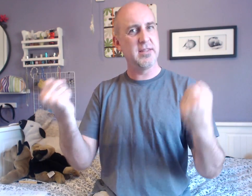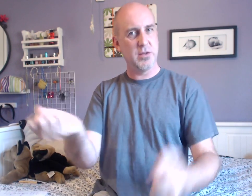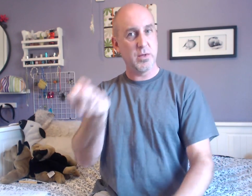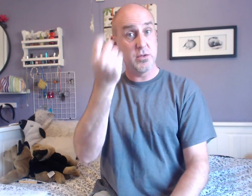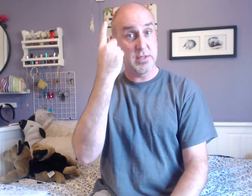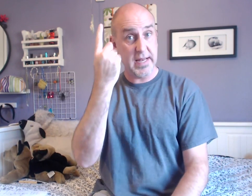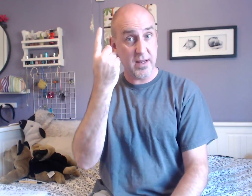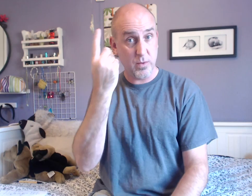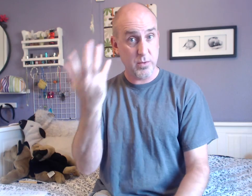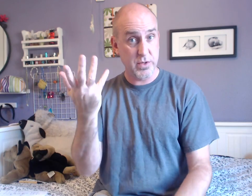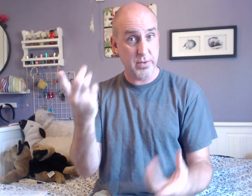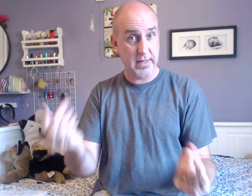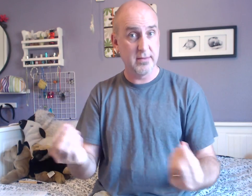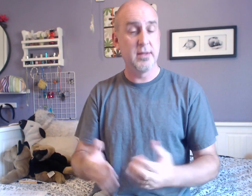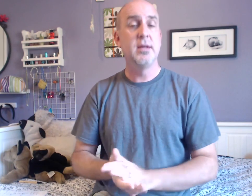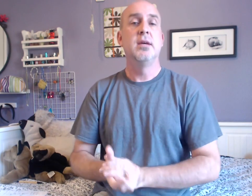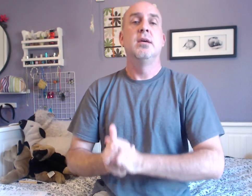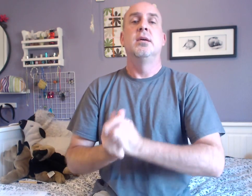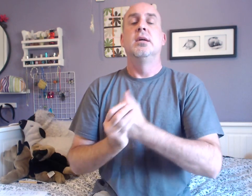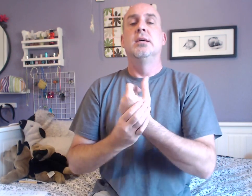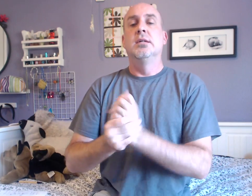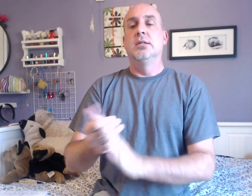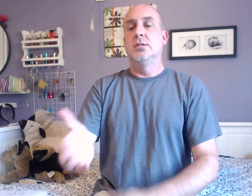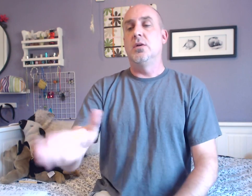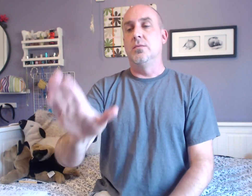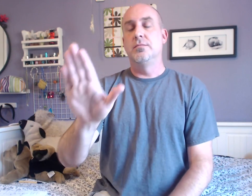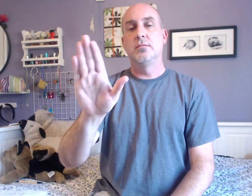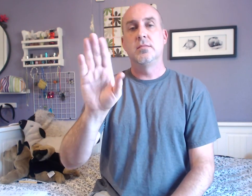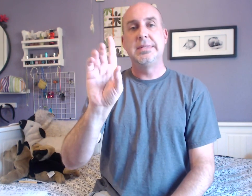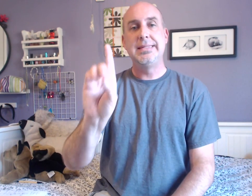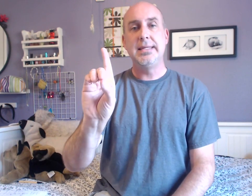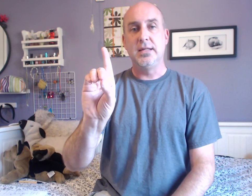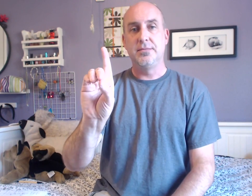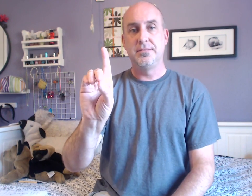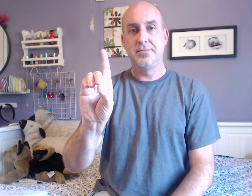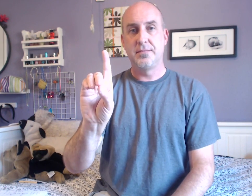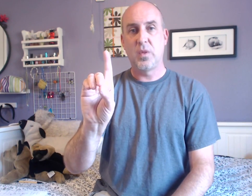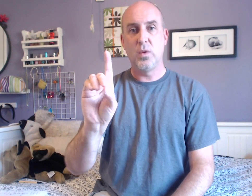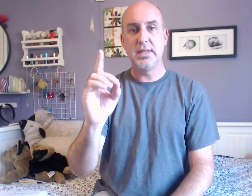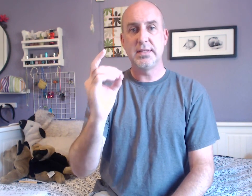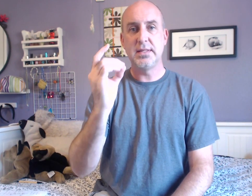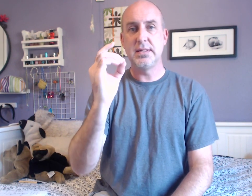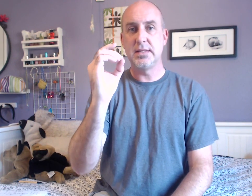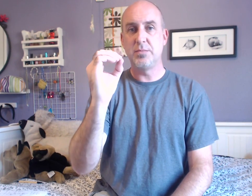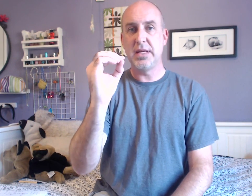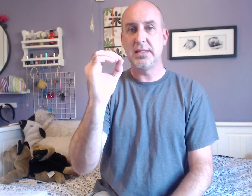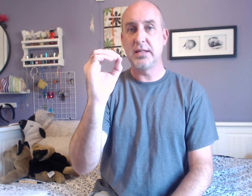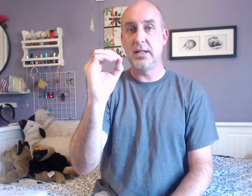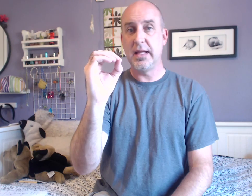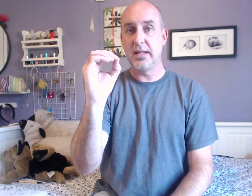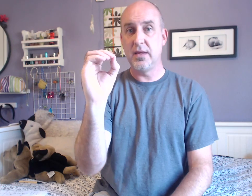you understand what we're doing. So D, what this is basically like the